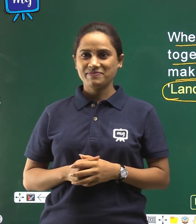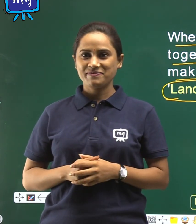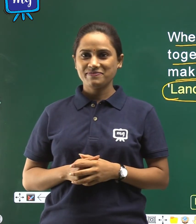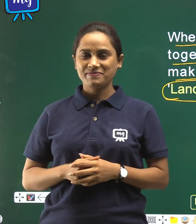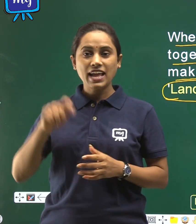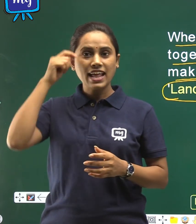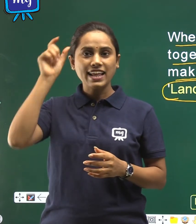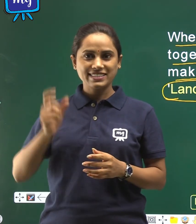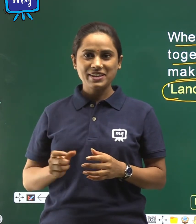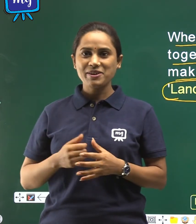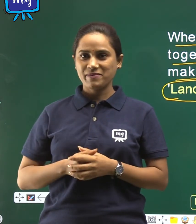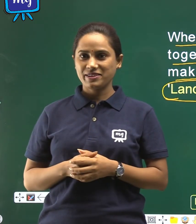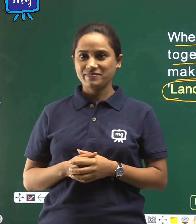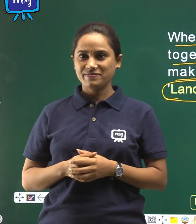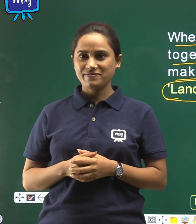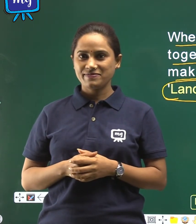landscape,